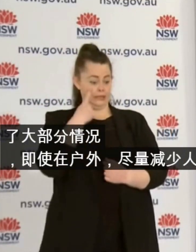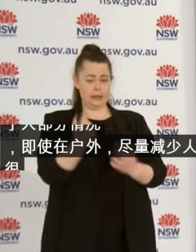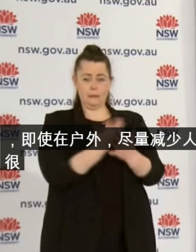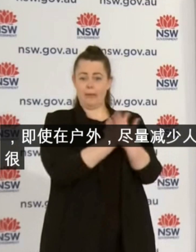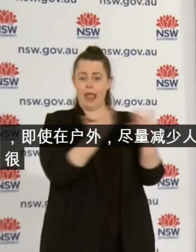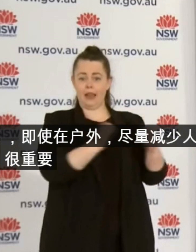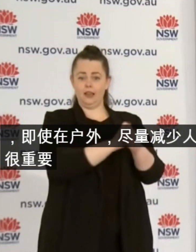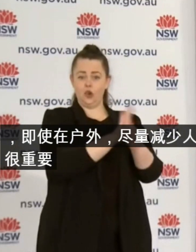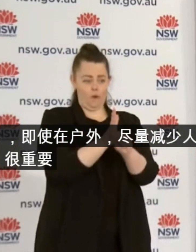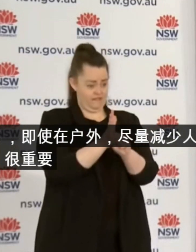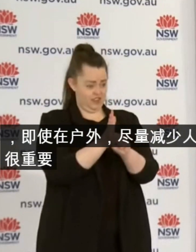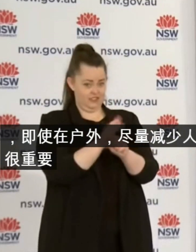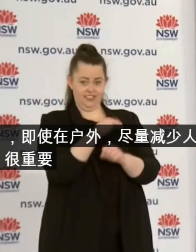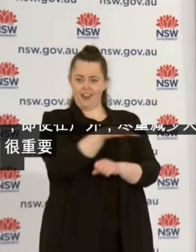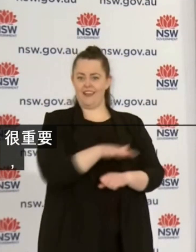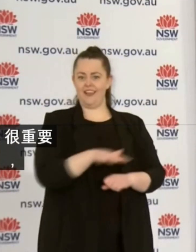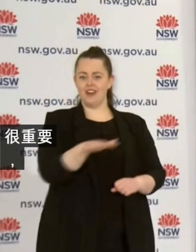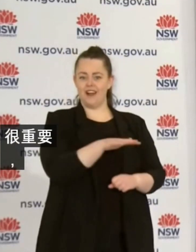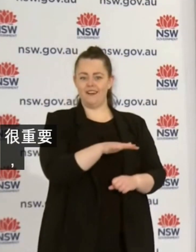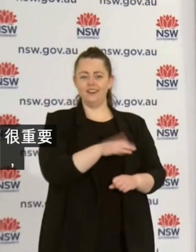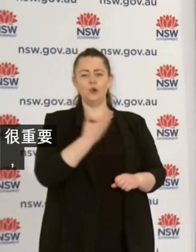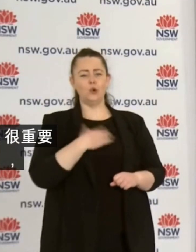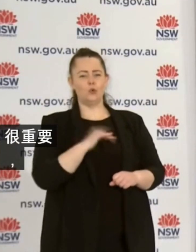people, even outdoors, is important.